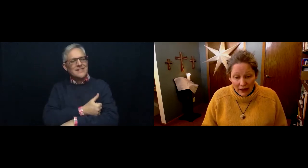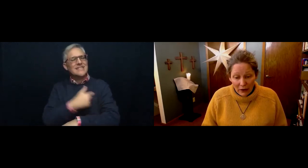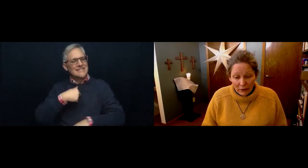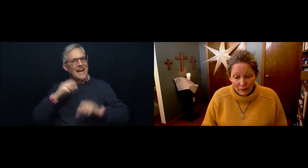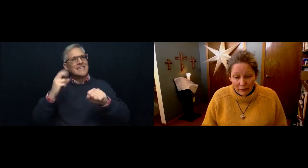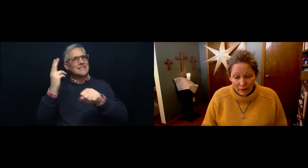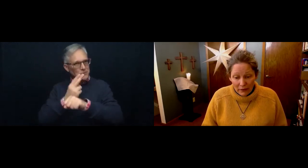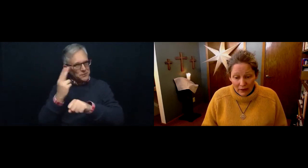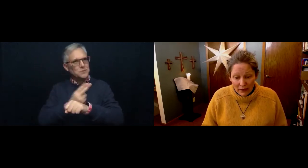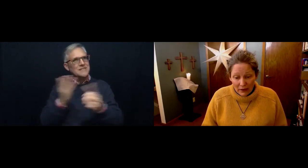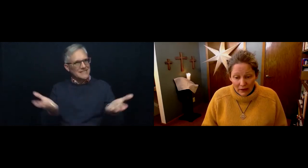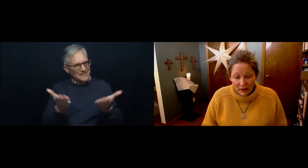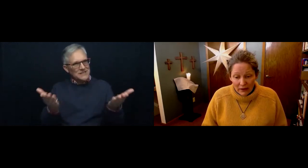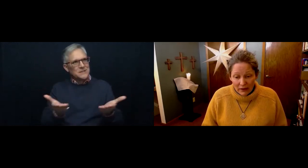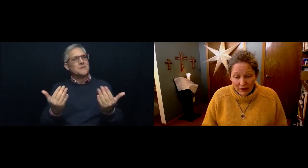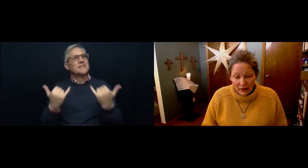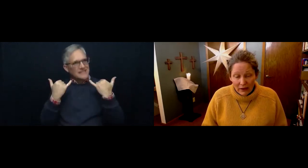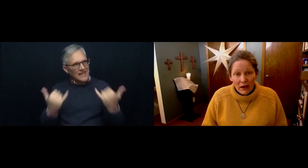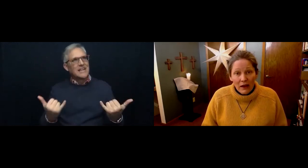and now.